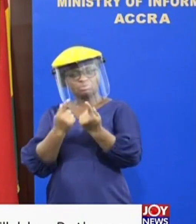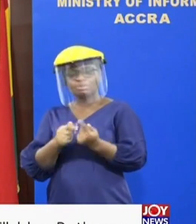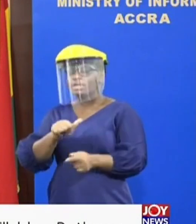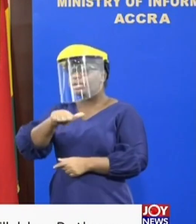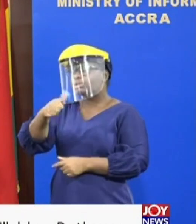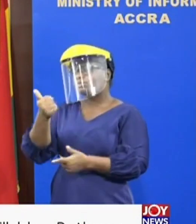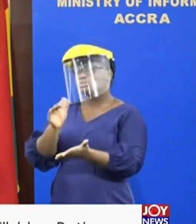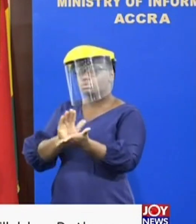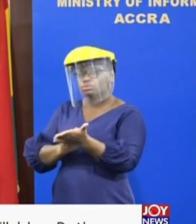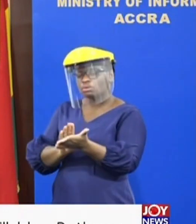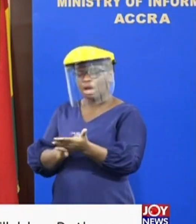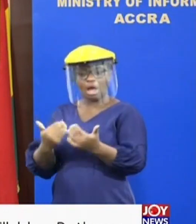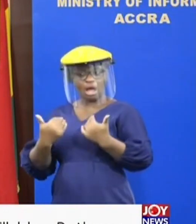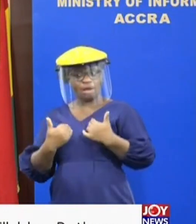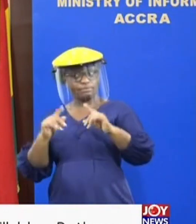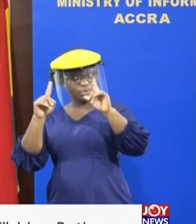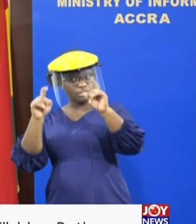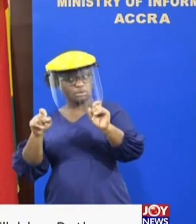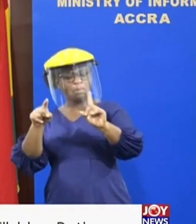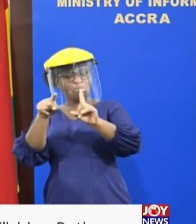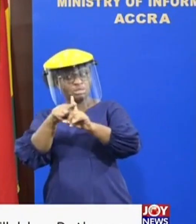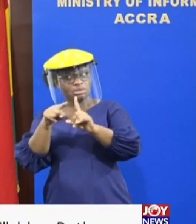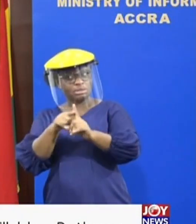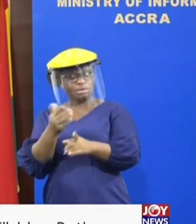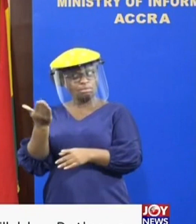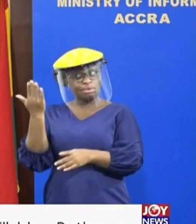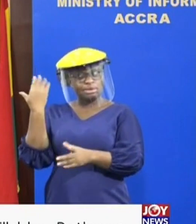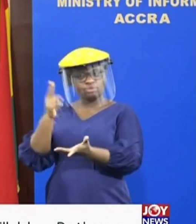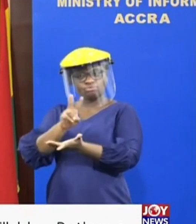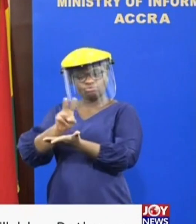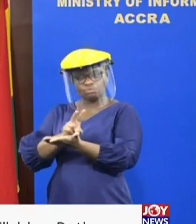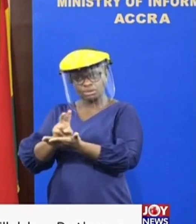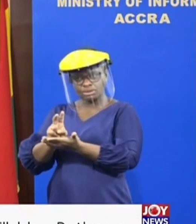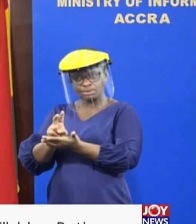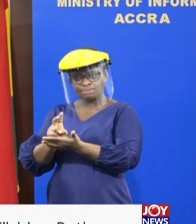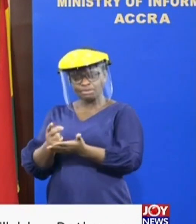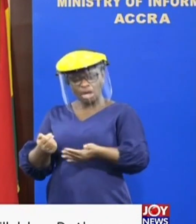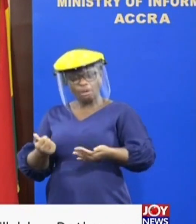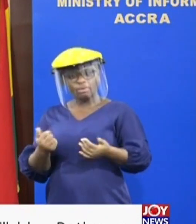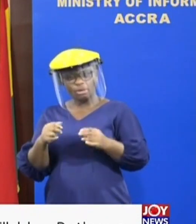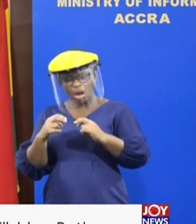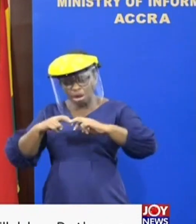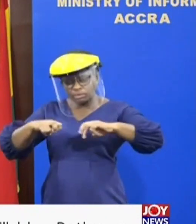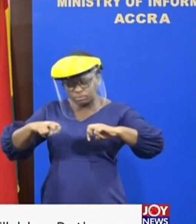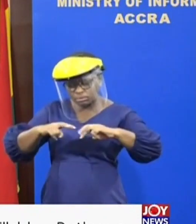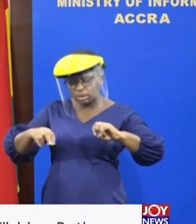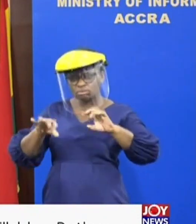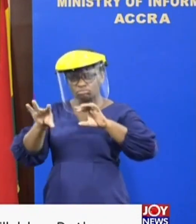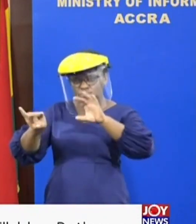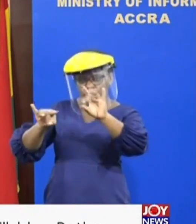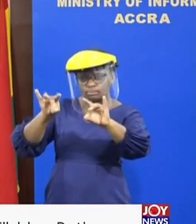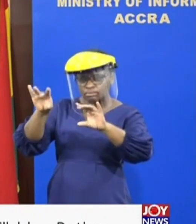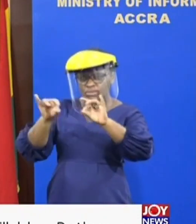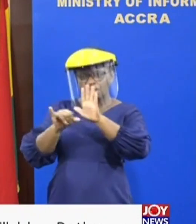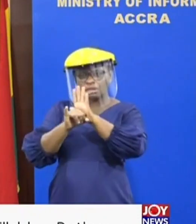school that has had any positive case in the last 2 weeks. The assessment will be done to identify those who